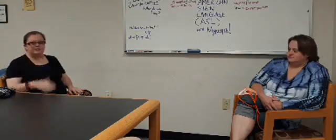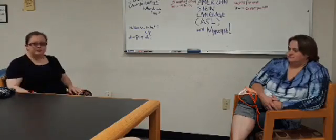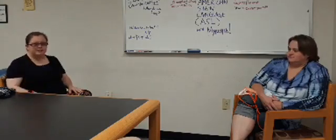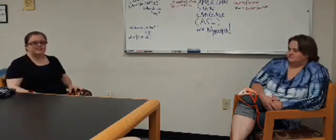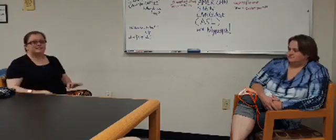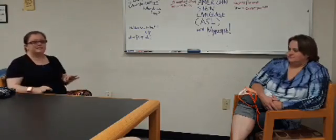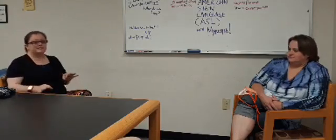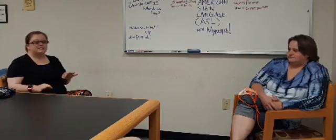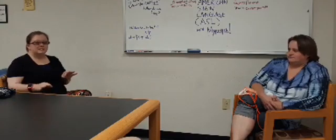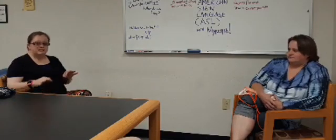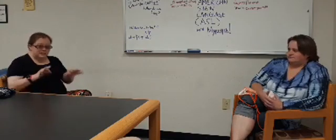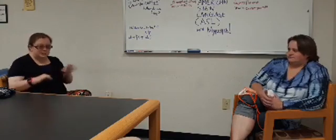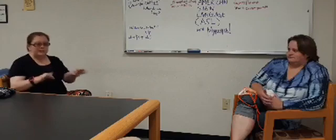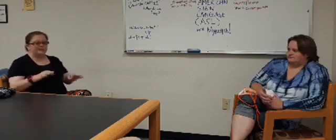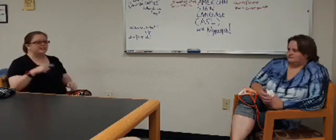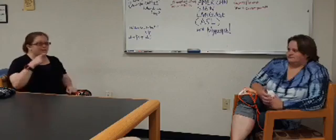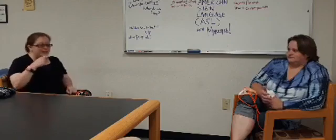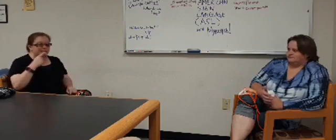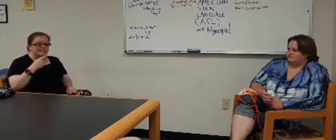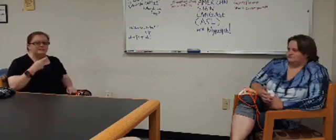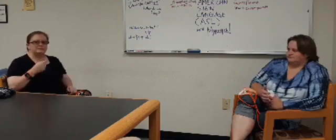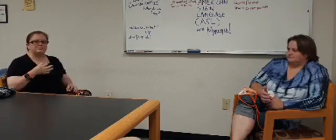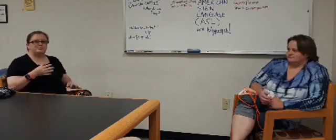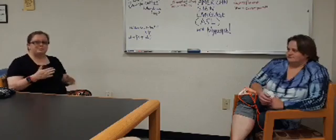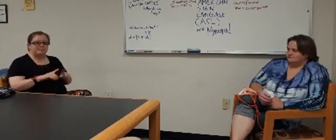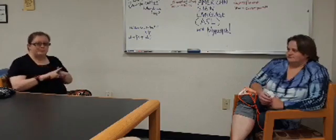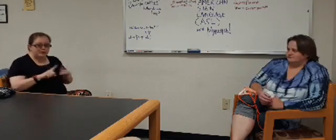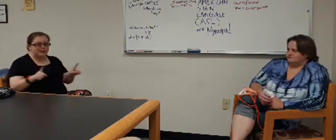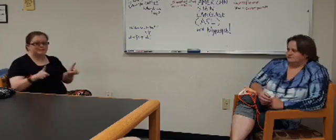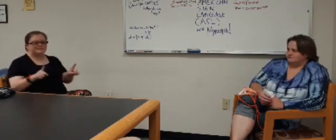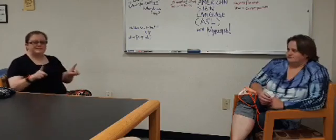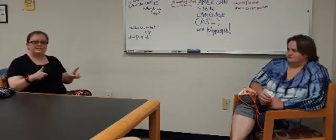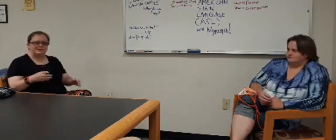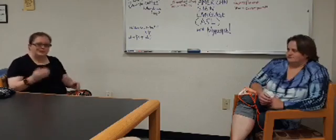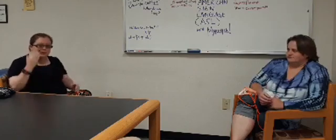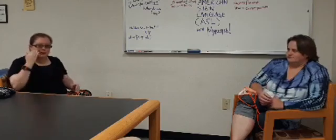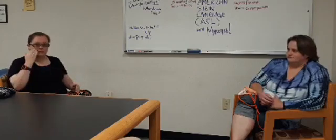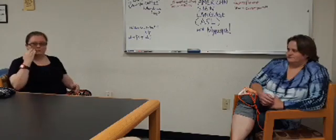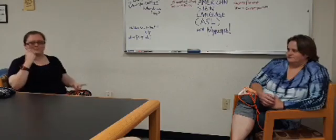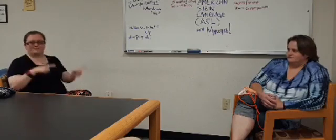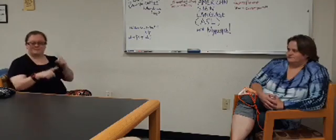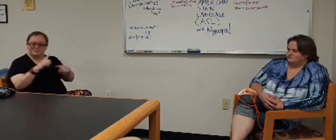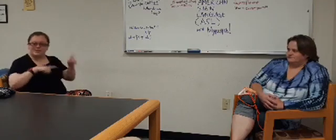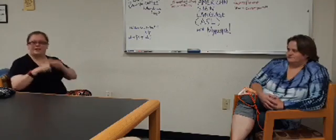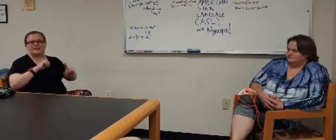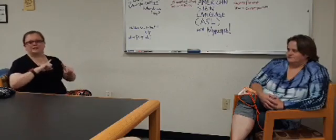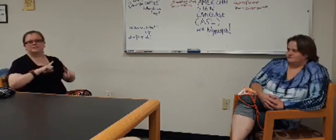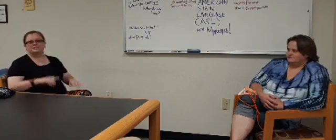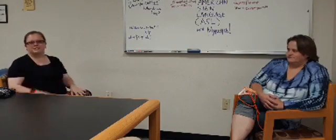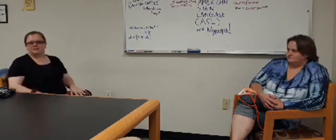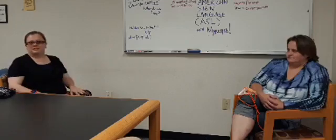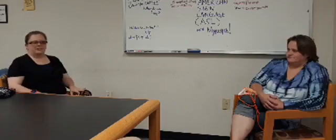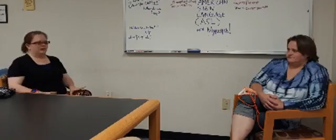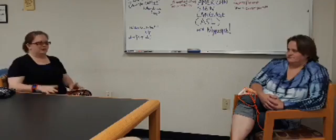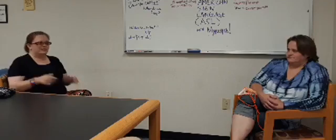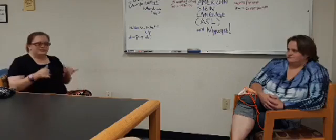like, explain, I'm hearing, but I do know signing, and they were still kind of